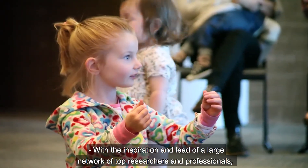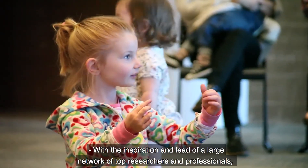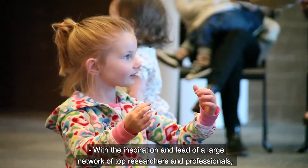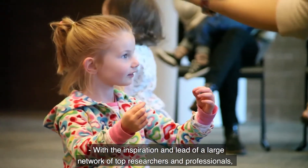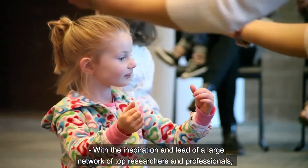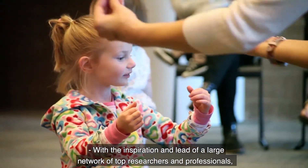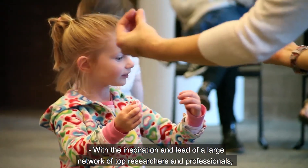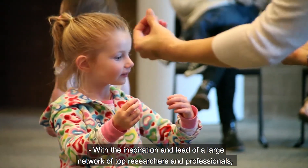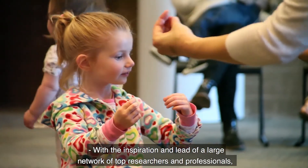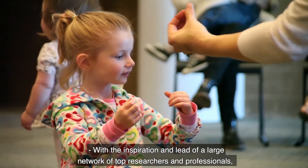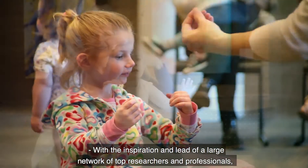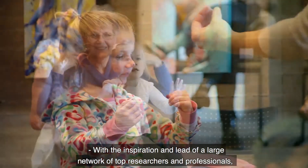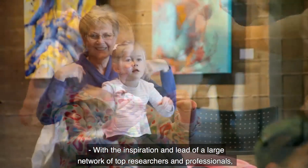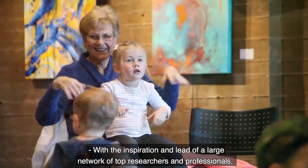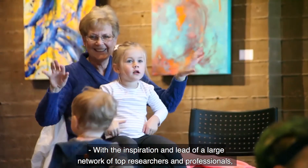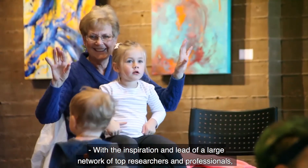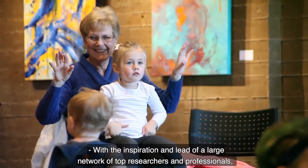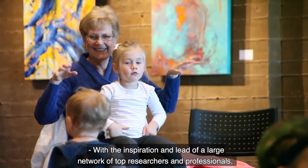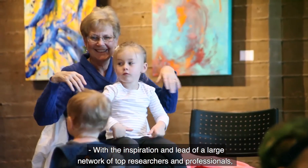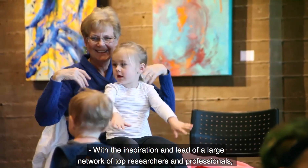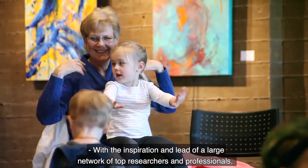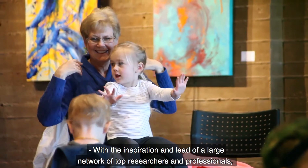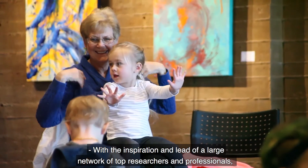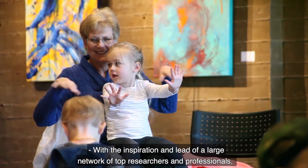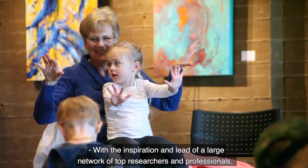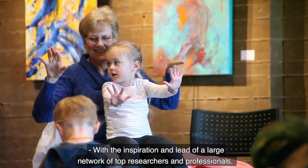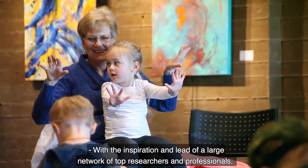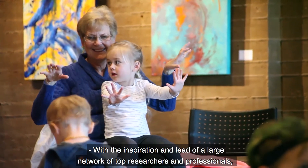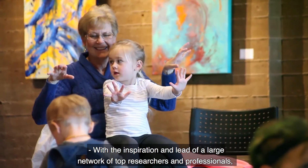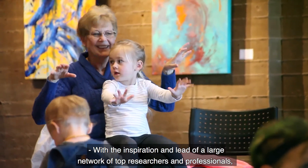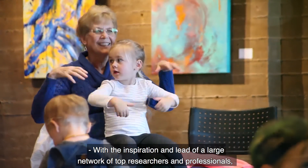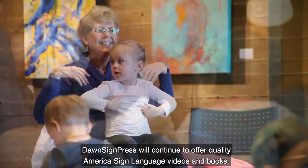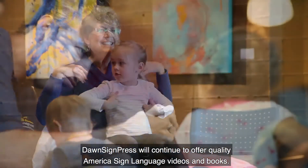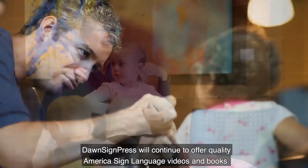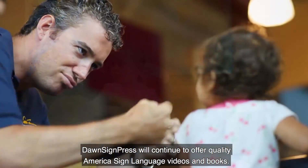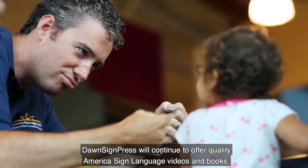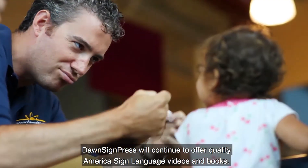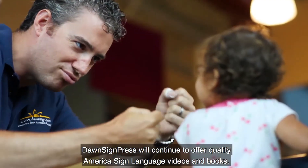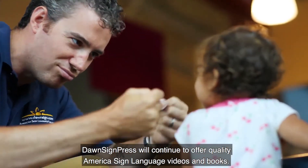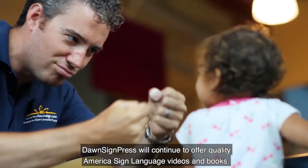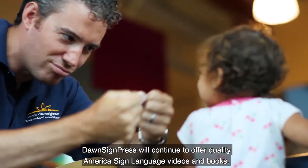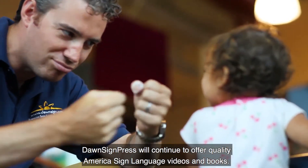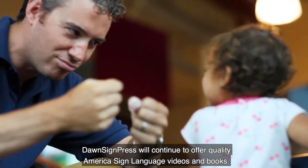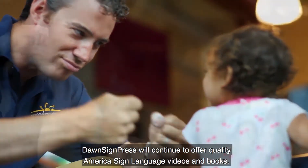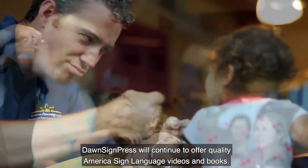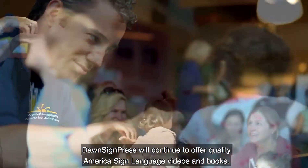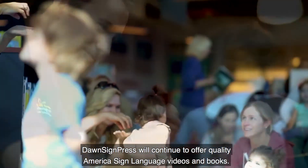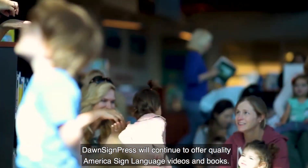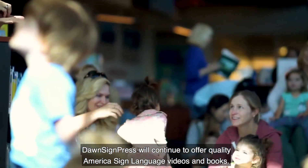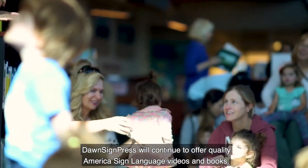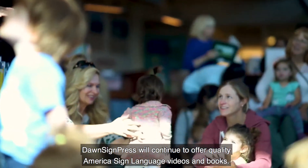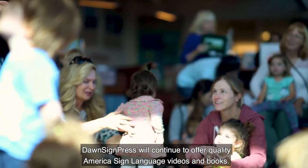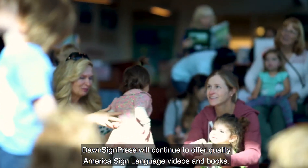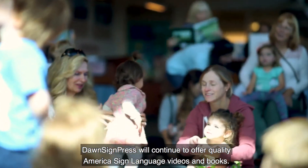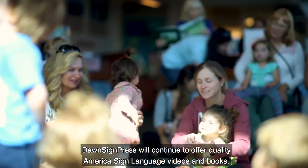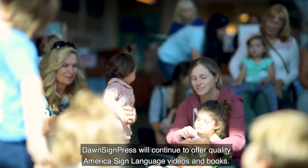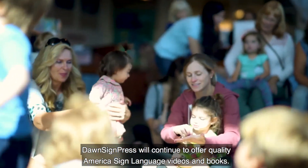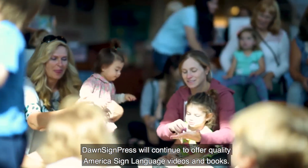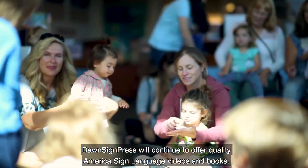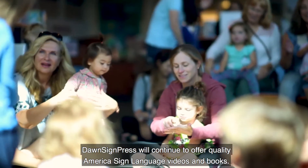inspiration and lead of a large network of top researchers and professionals, Dawn Sign Press will continue to offer quality American Sign